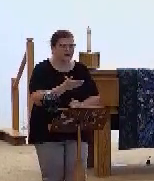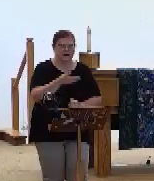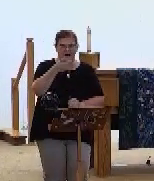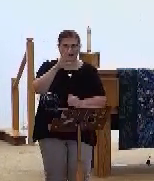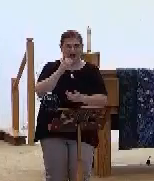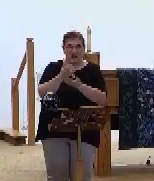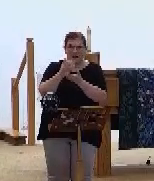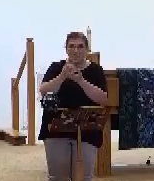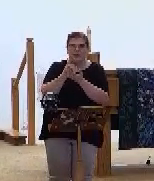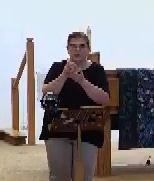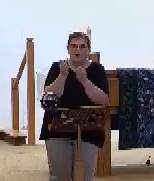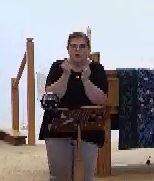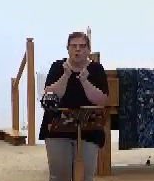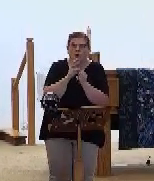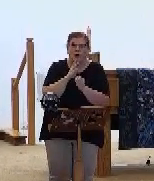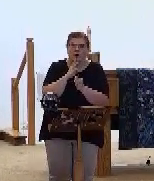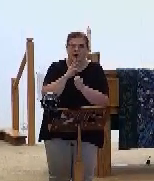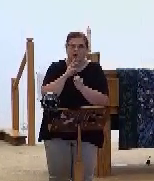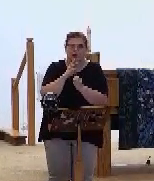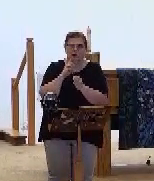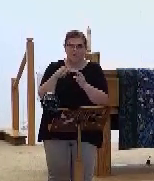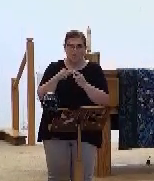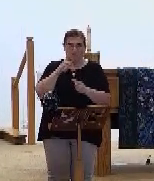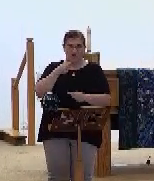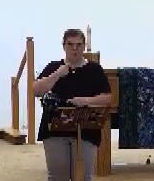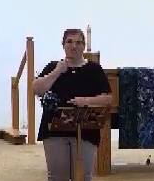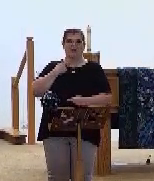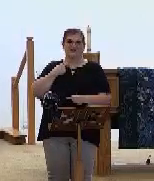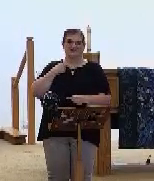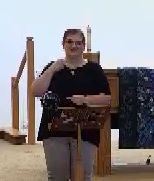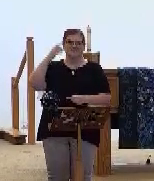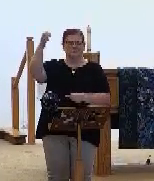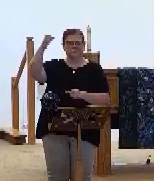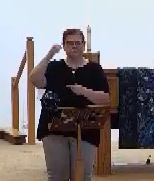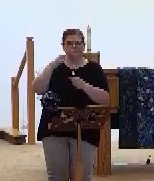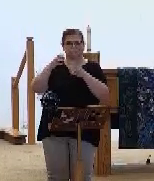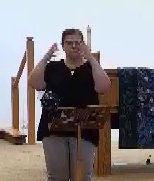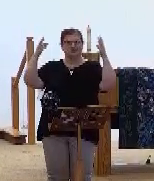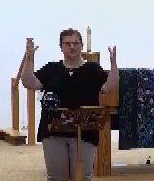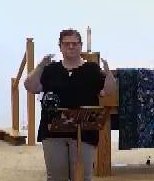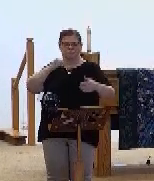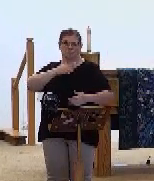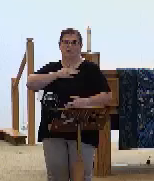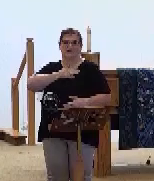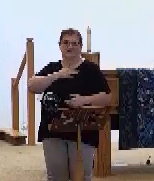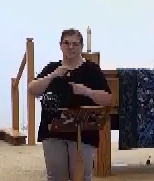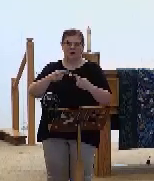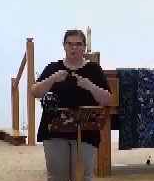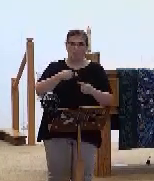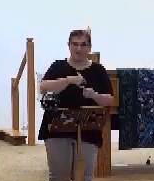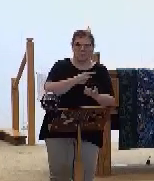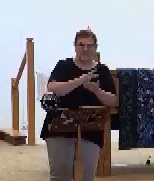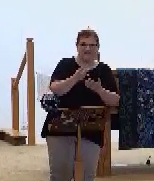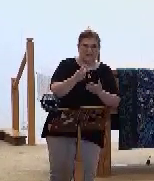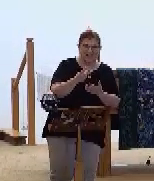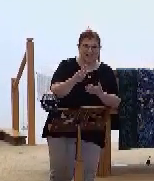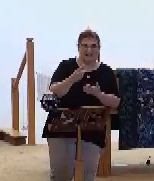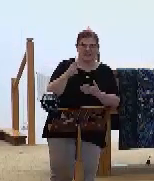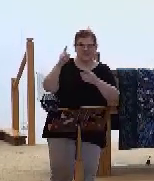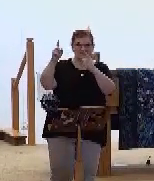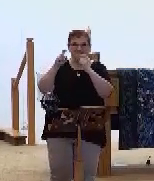water. When we thirst, God offers boundless grace. When we fail, claim the gift of God's